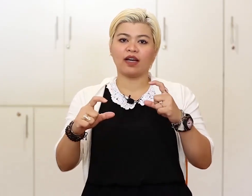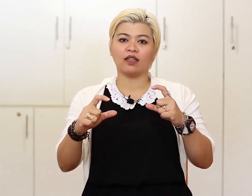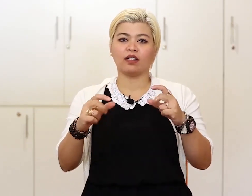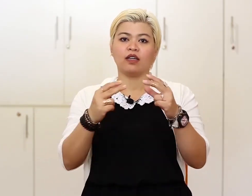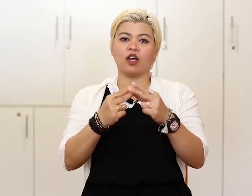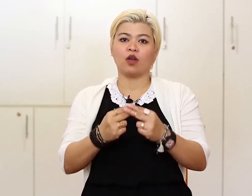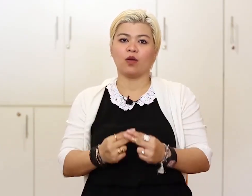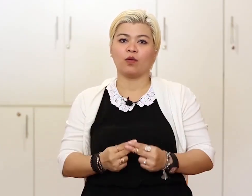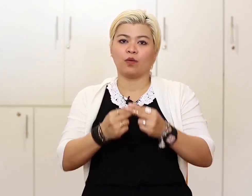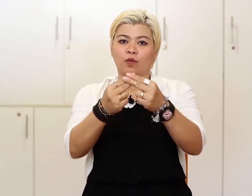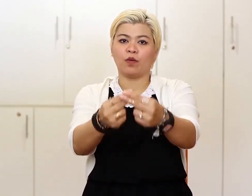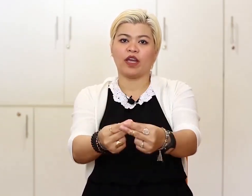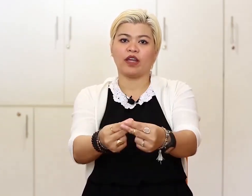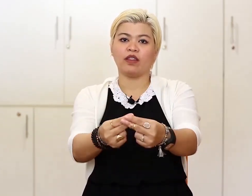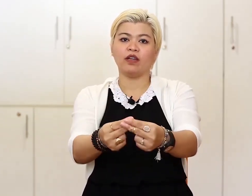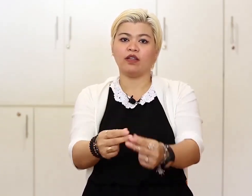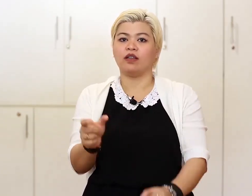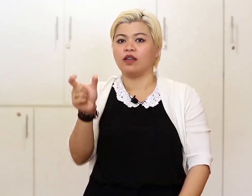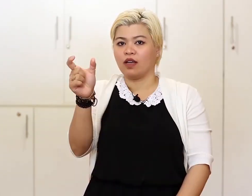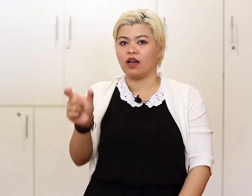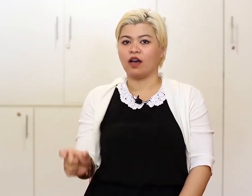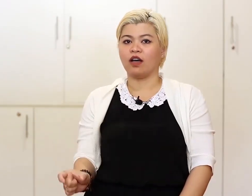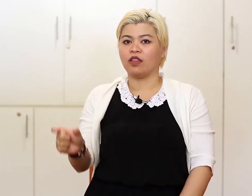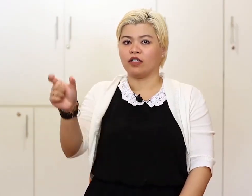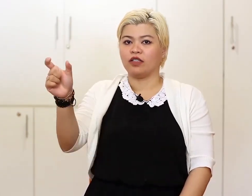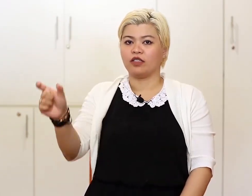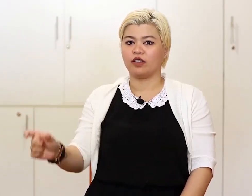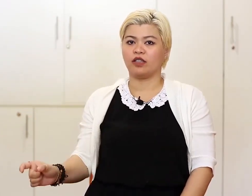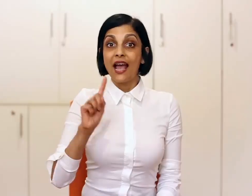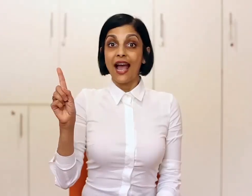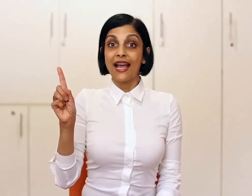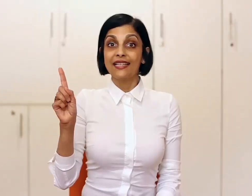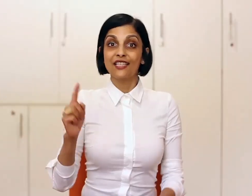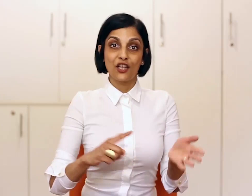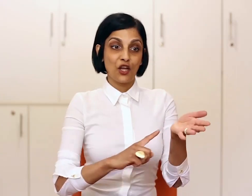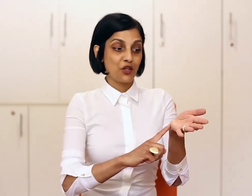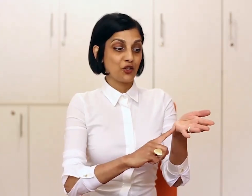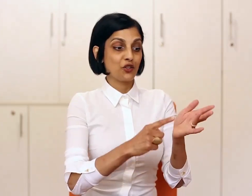interact with others and